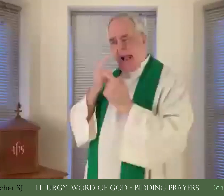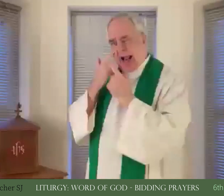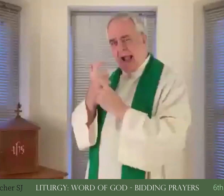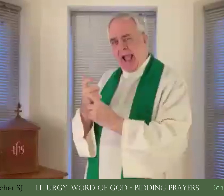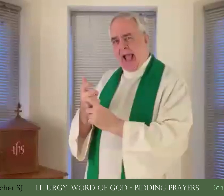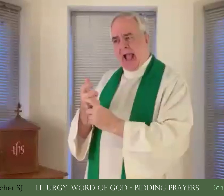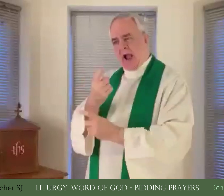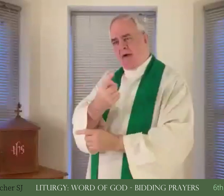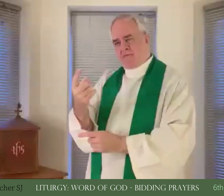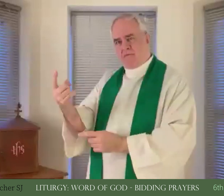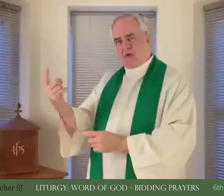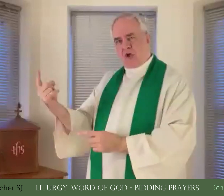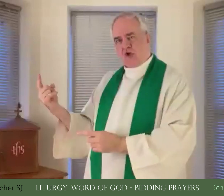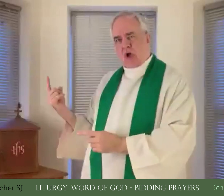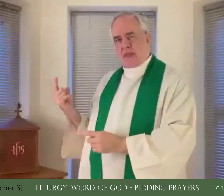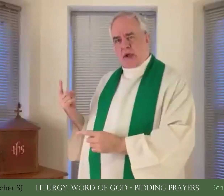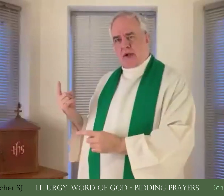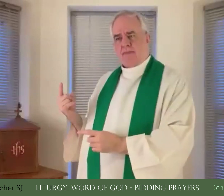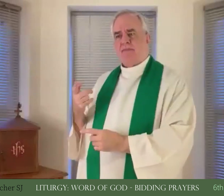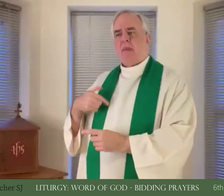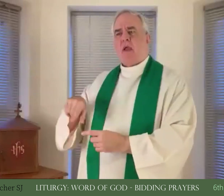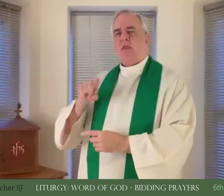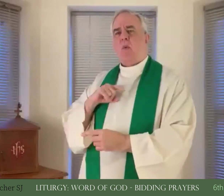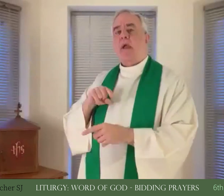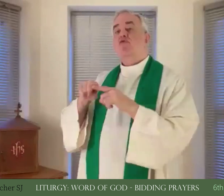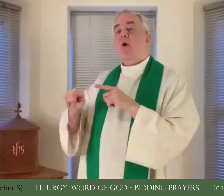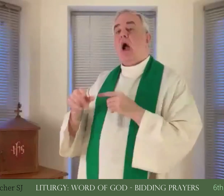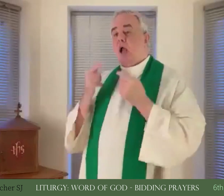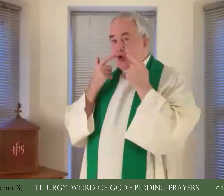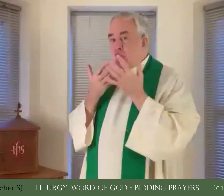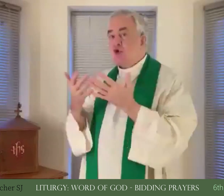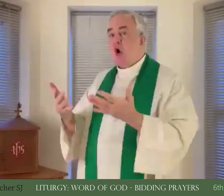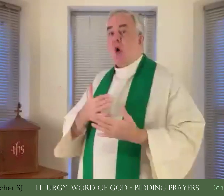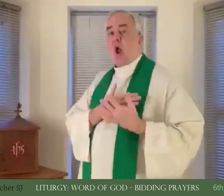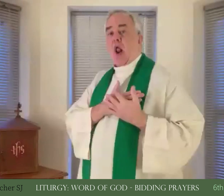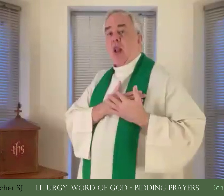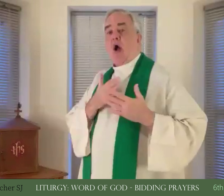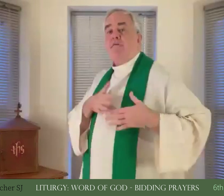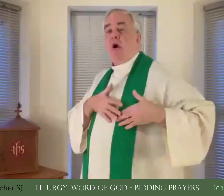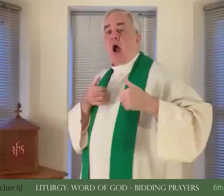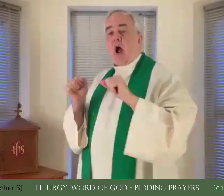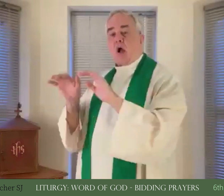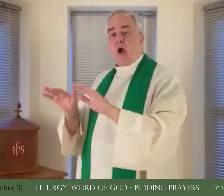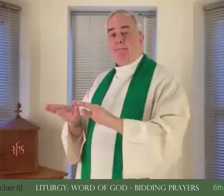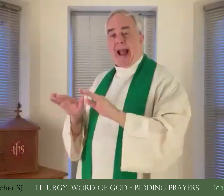and care for each other. That we try to show love and